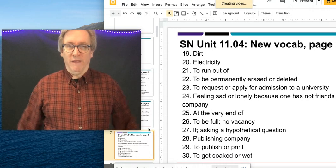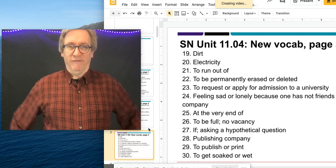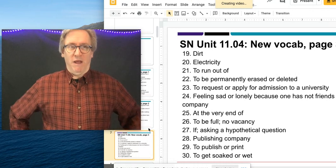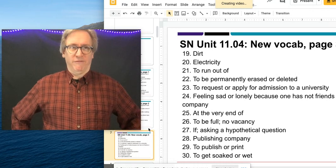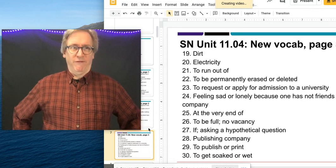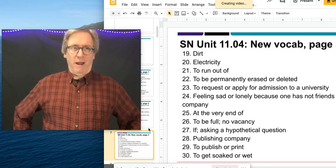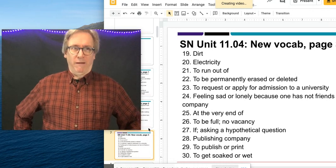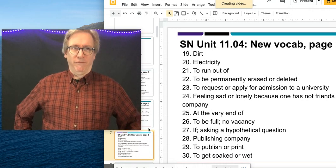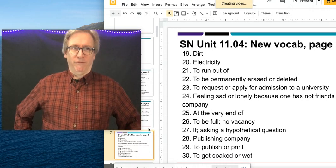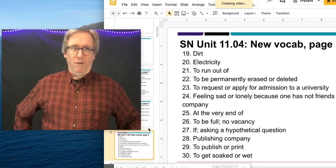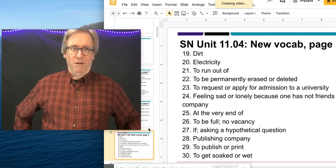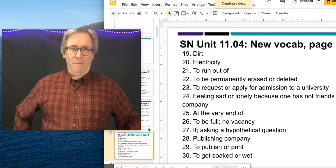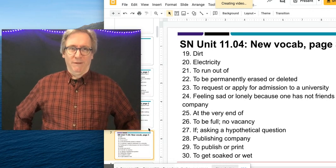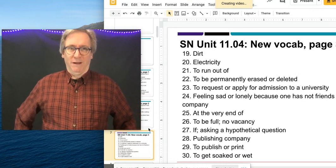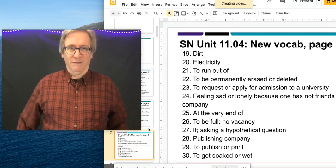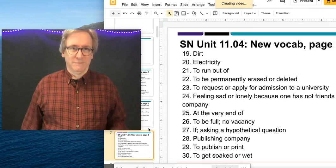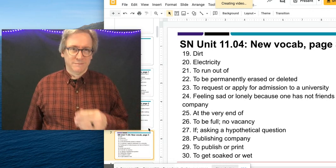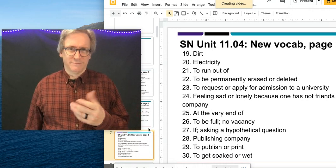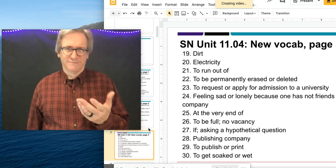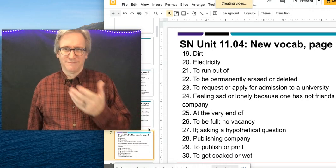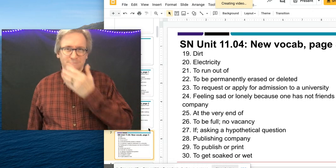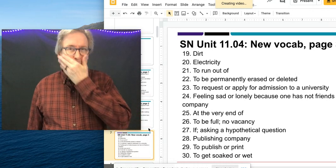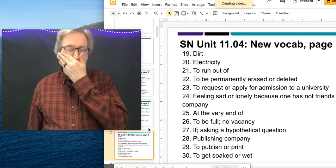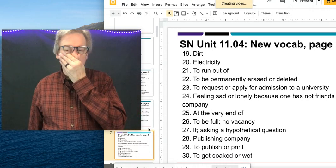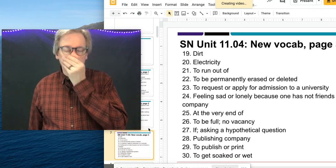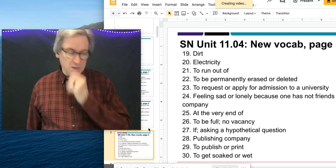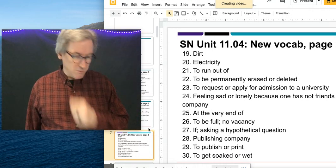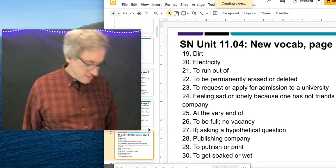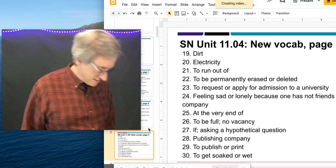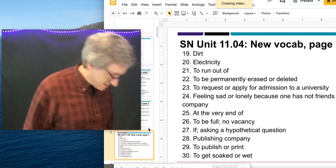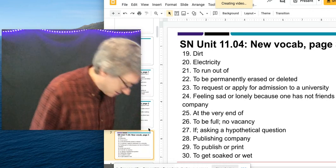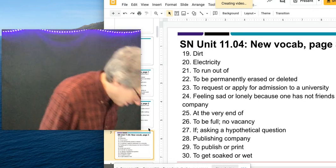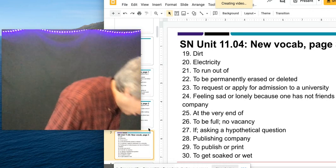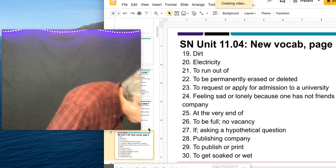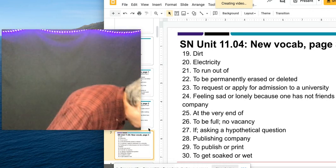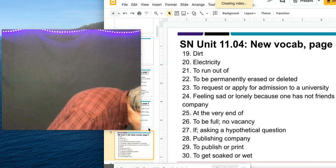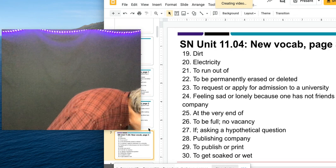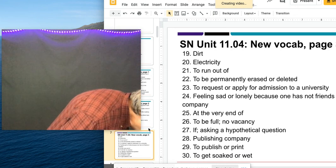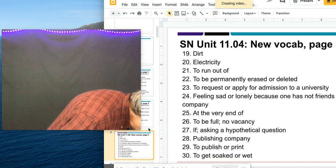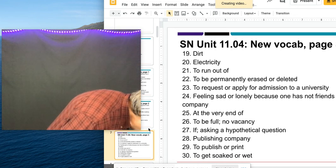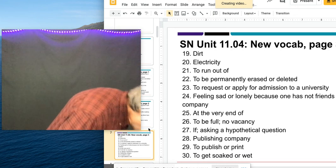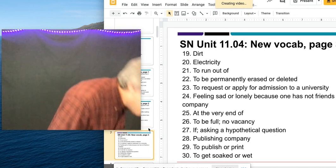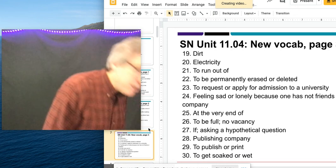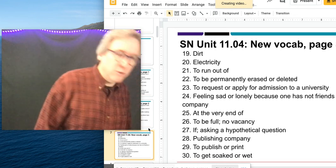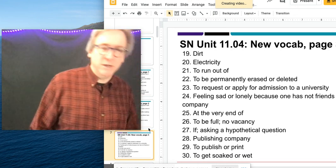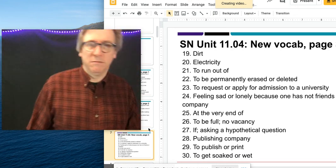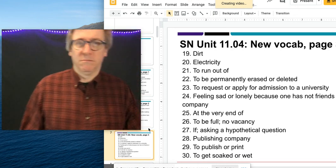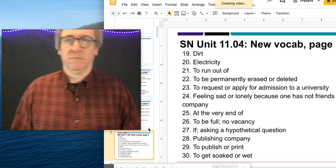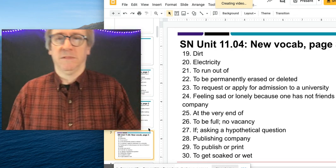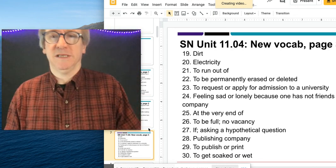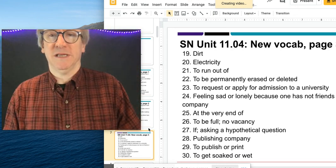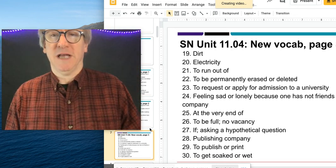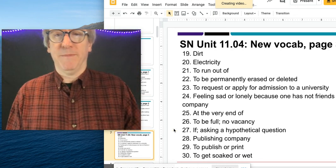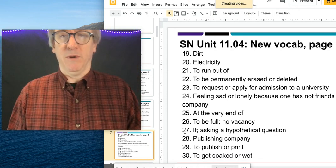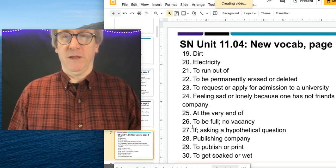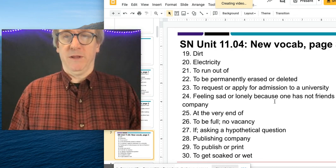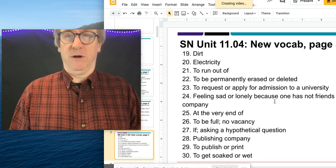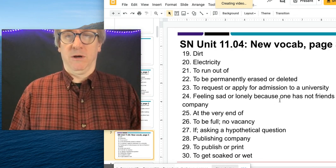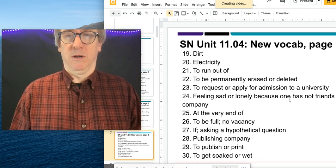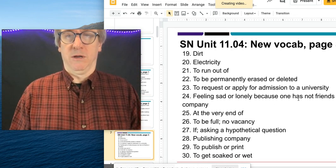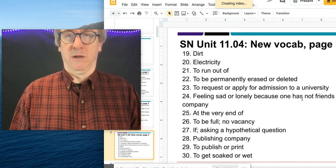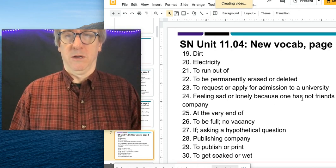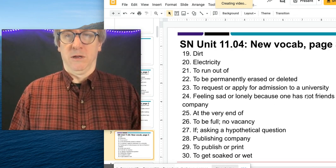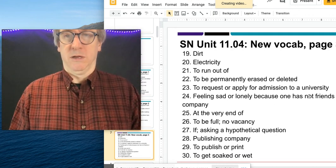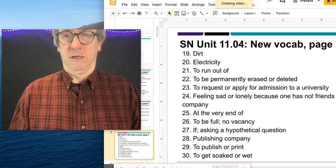one has not friends or company. I don't know why that's not no. Oh, you know what? This is a typo in